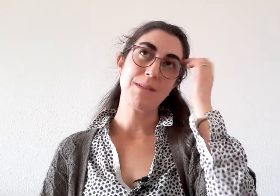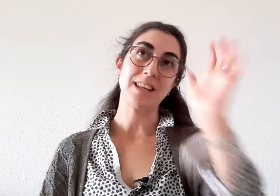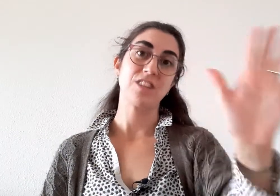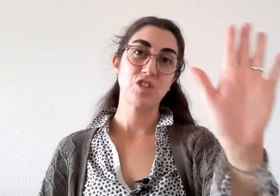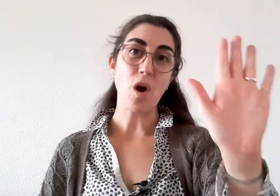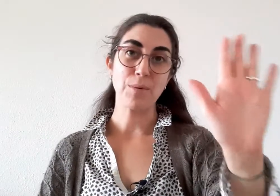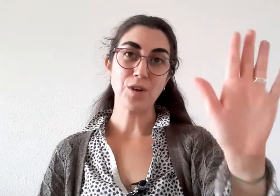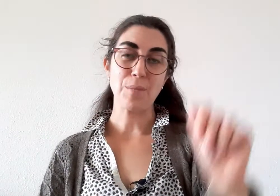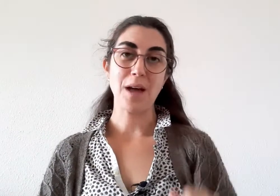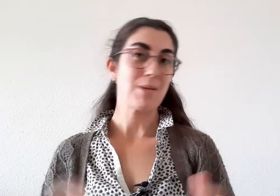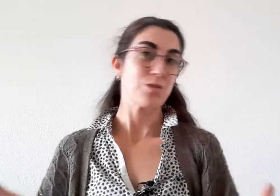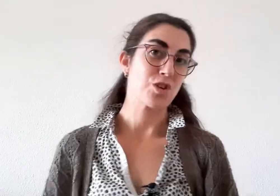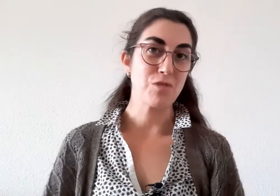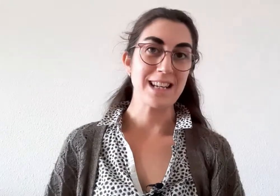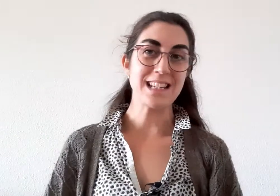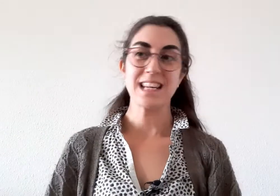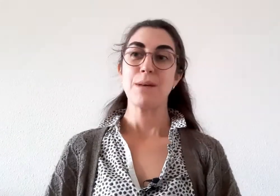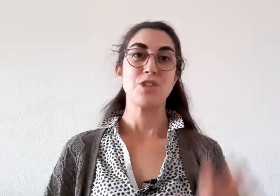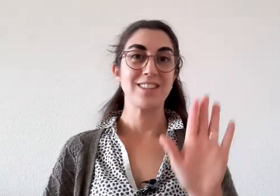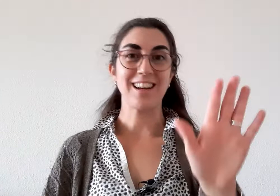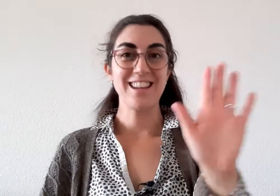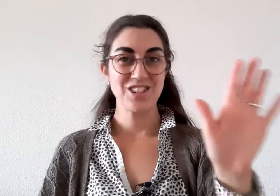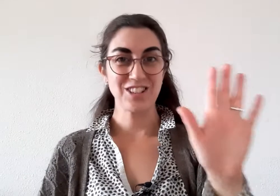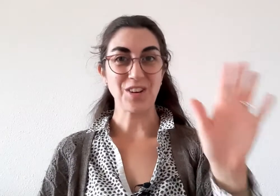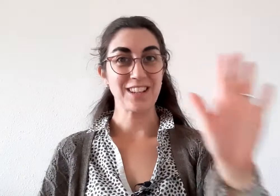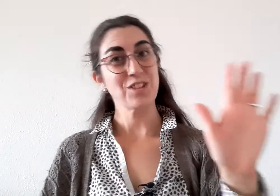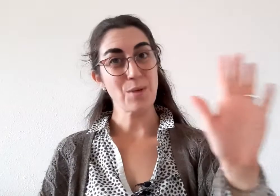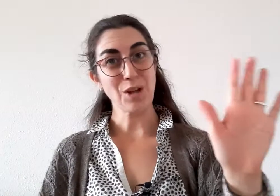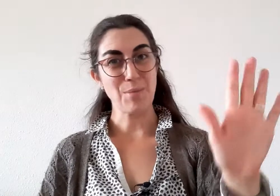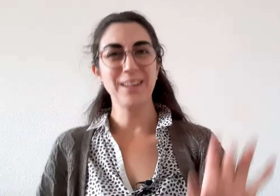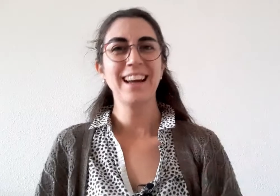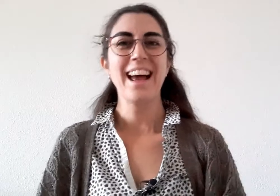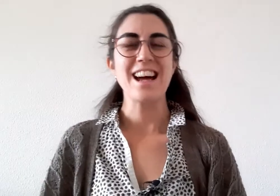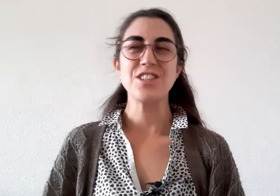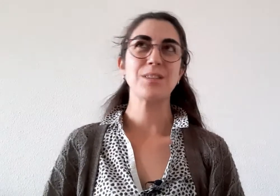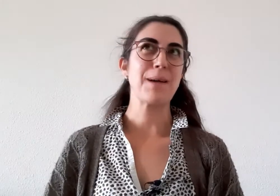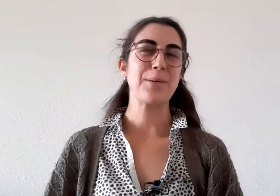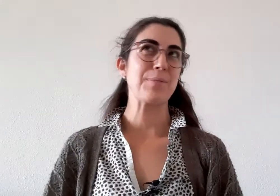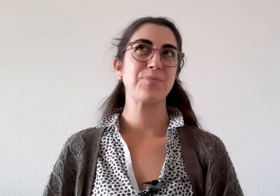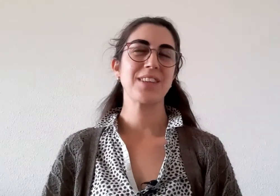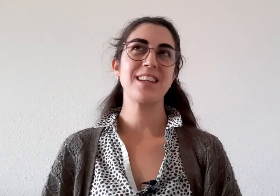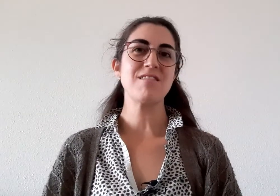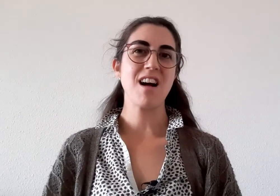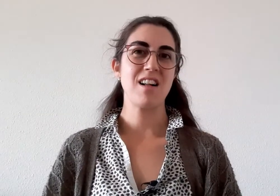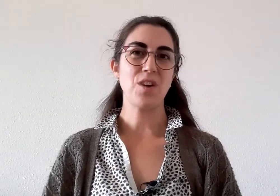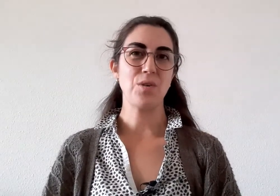saying, stop, stop. And my daughter can't read, but she's going, stop, stop. And she's about 1.5 years old, and